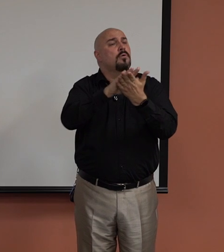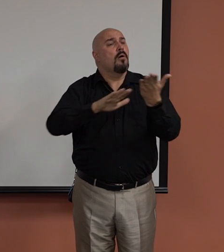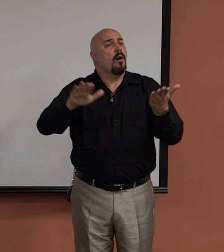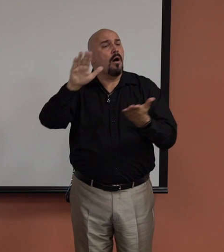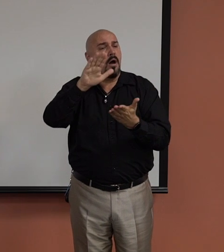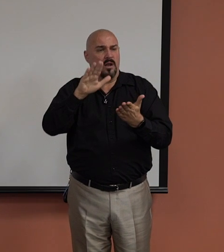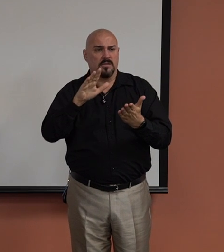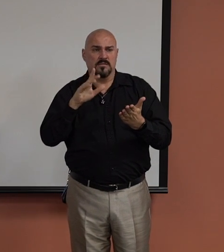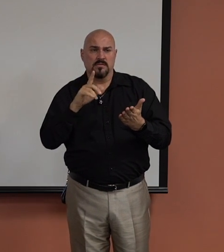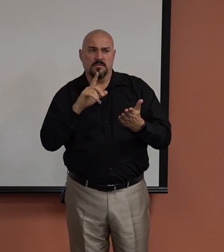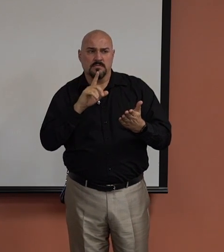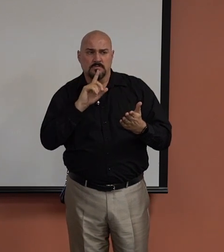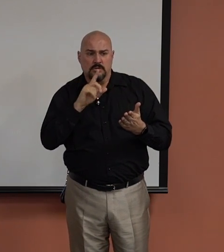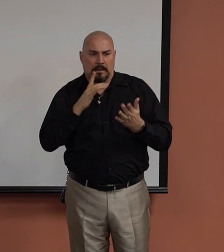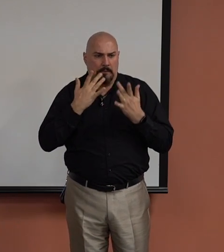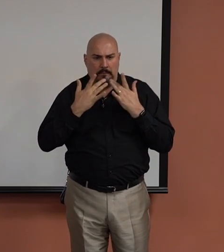typical